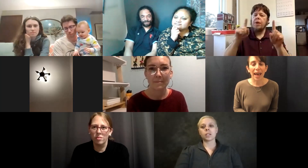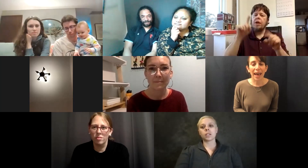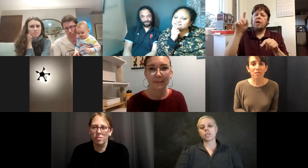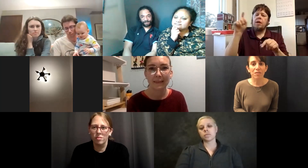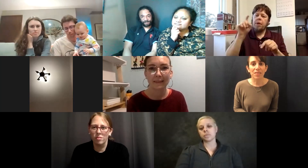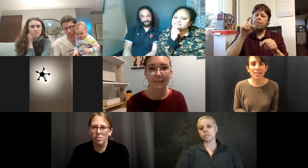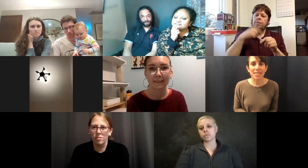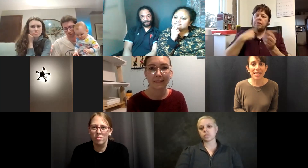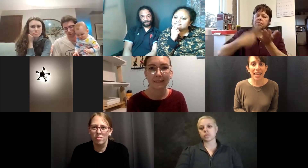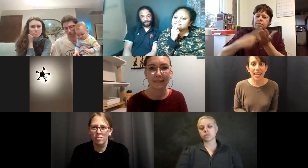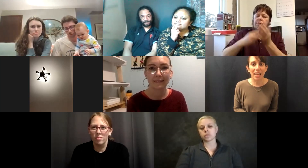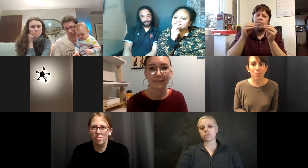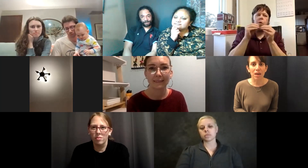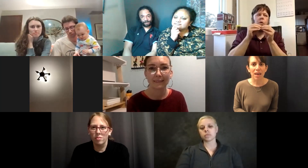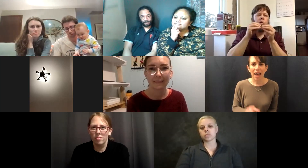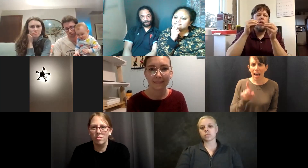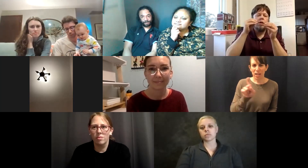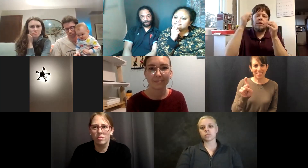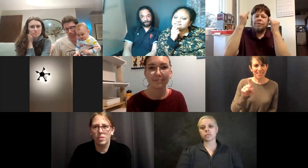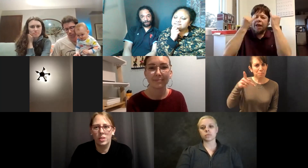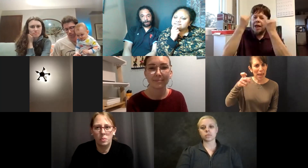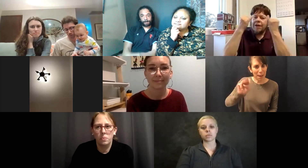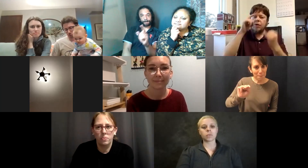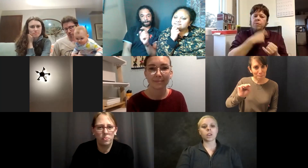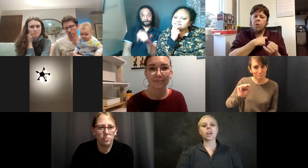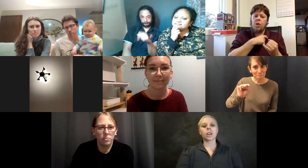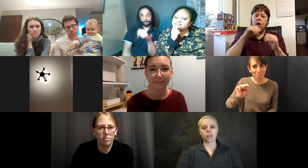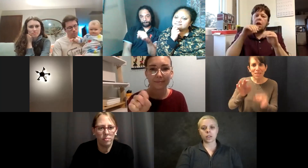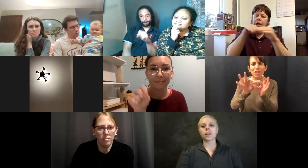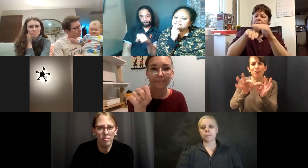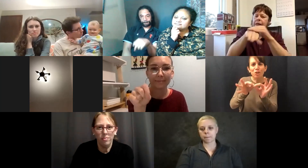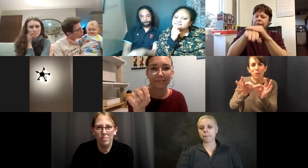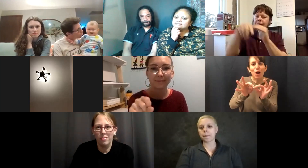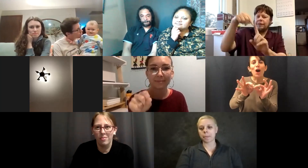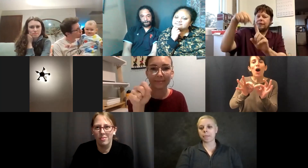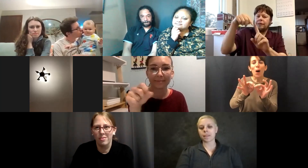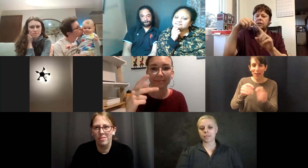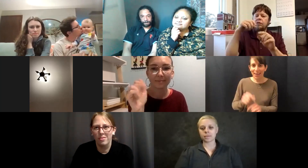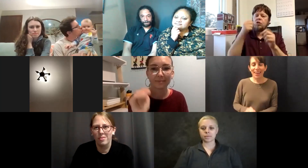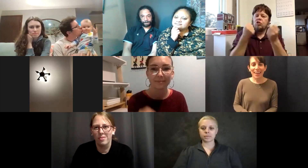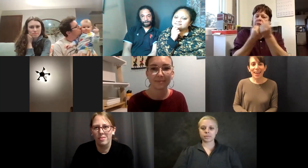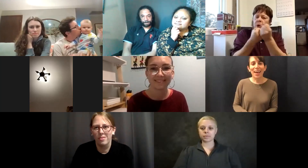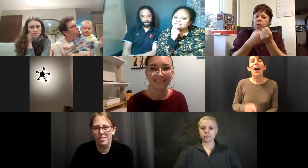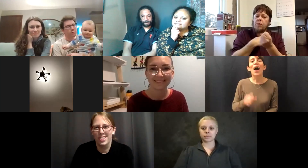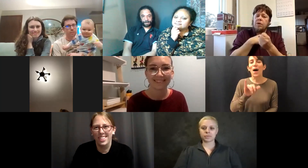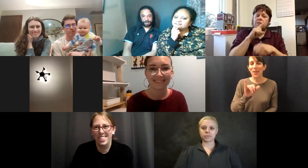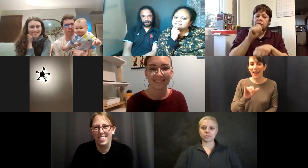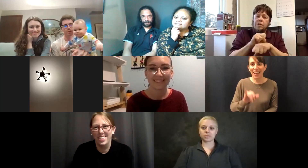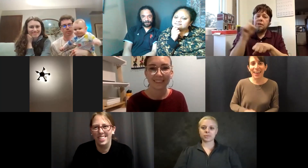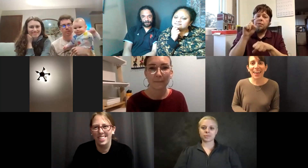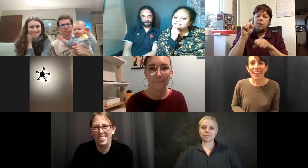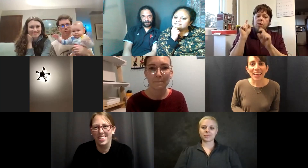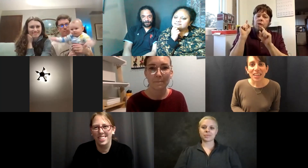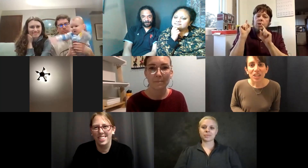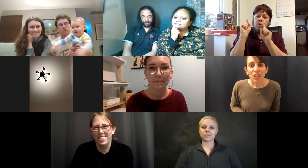we have the same, is this Pam? That's Pamela. Jonah's saying he was spoiled by me.